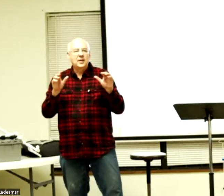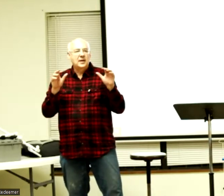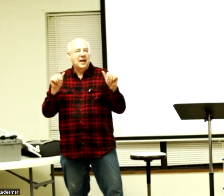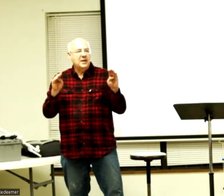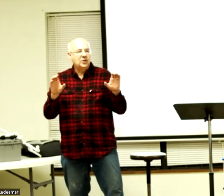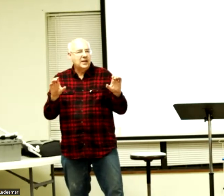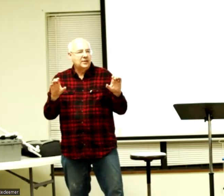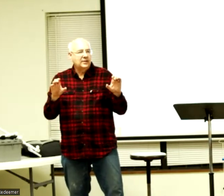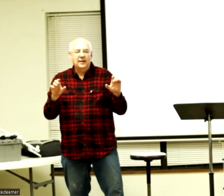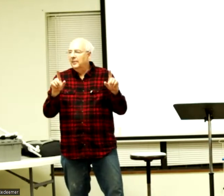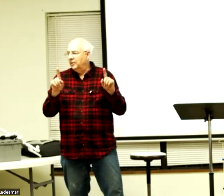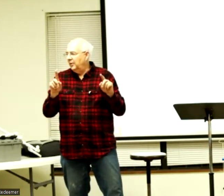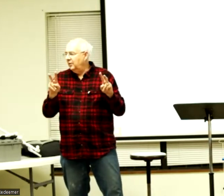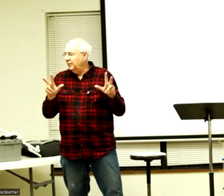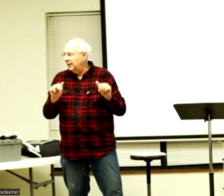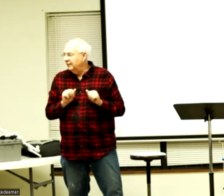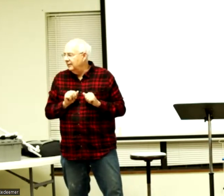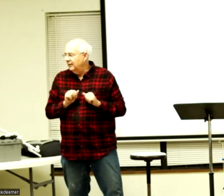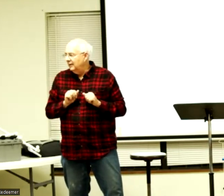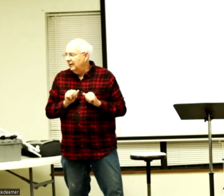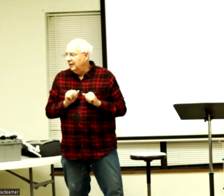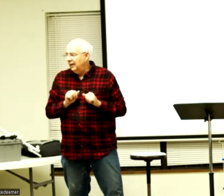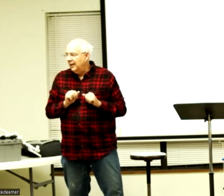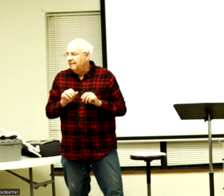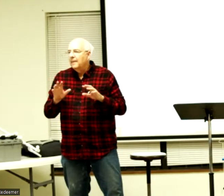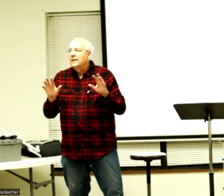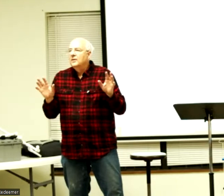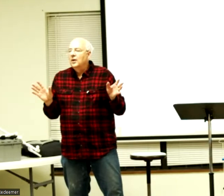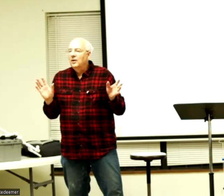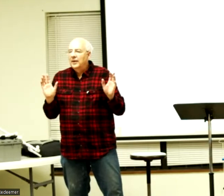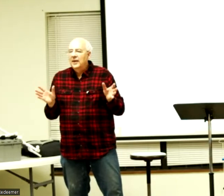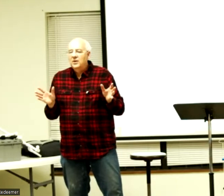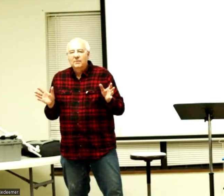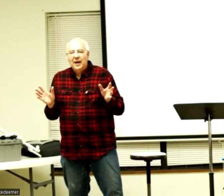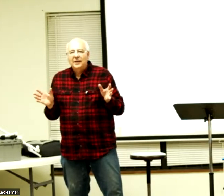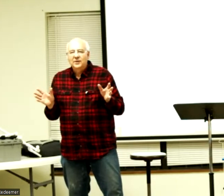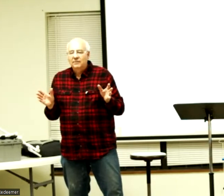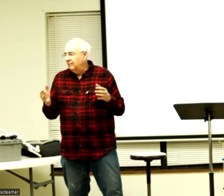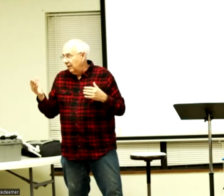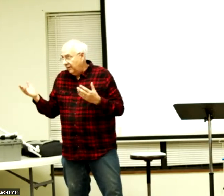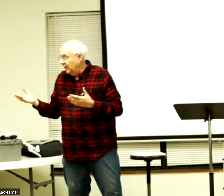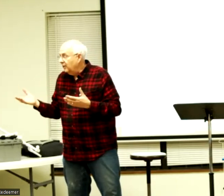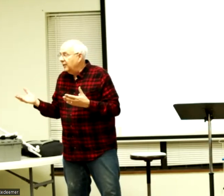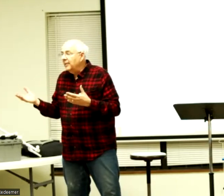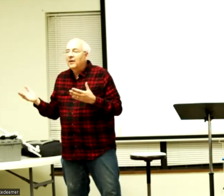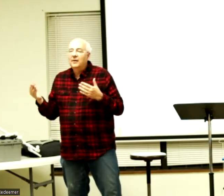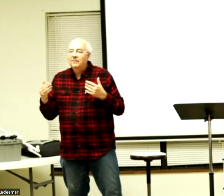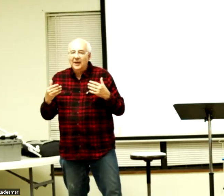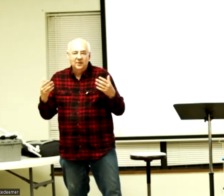the ABCs and numbers, 1, 2, 3. Okay, so again, you can practice, if you want to do it in the mirror, practice